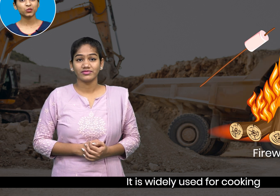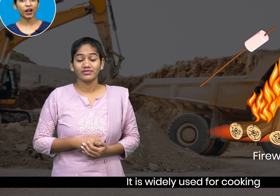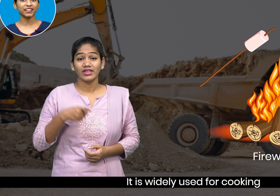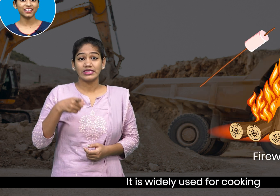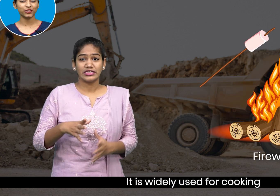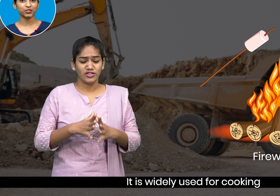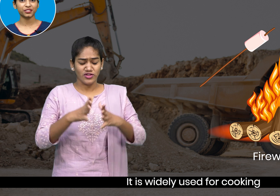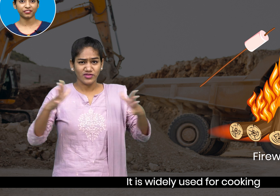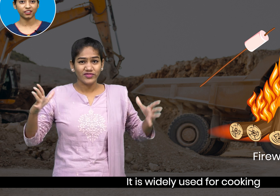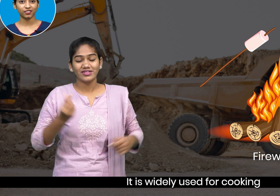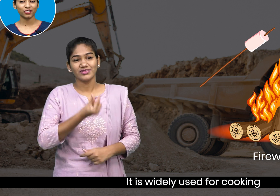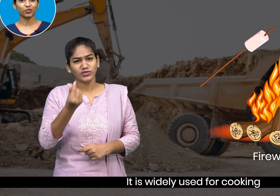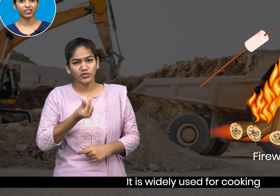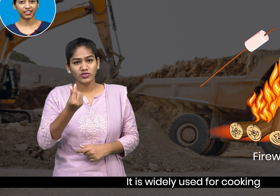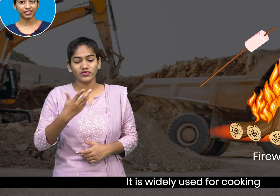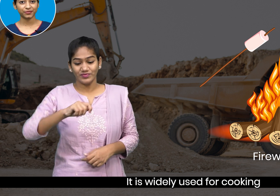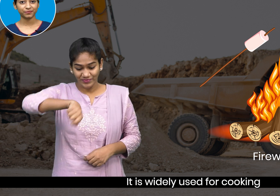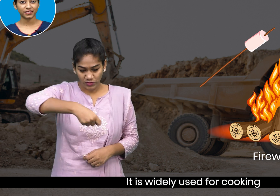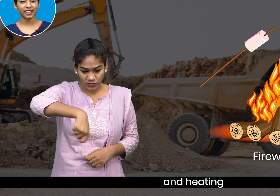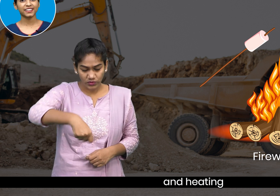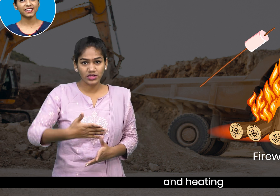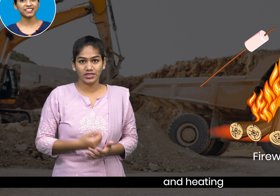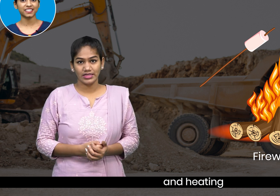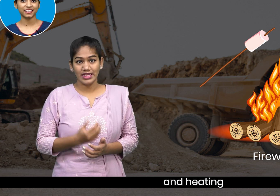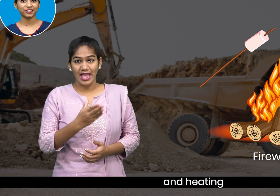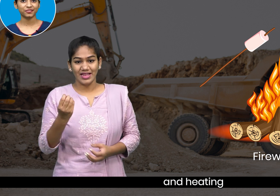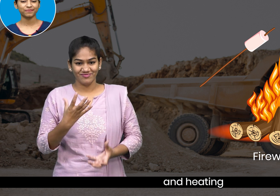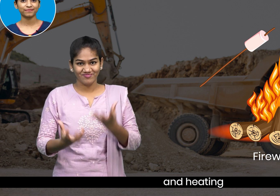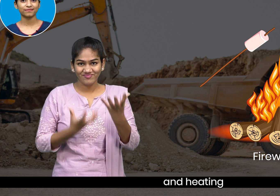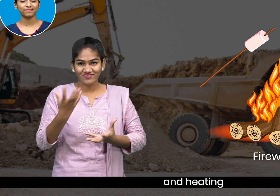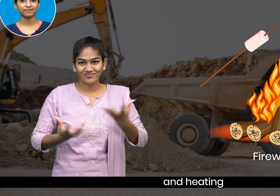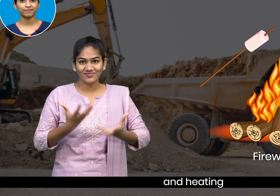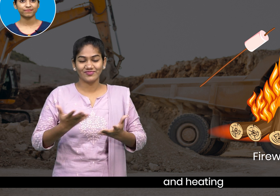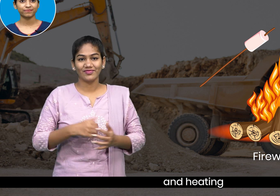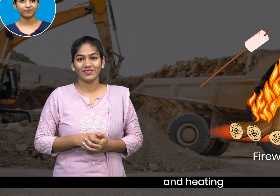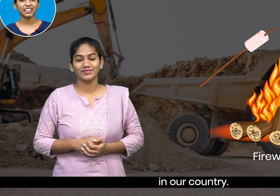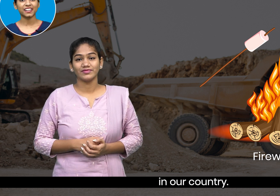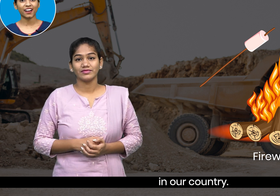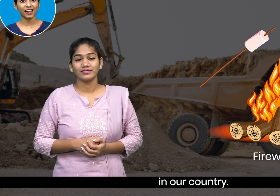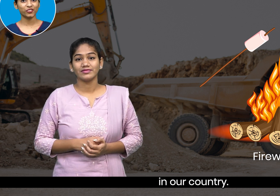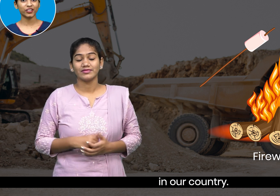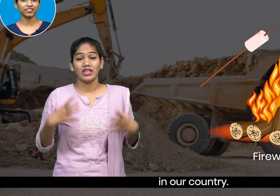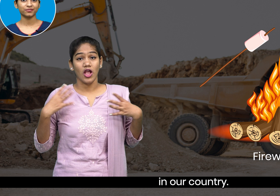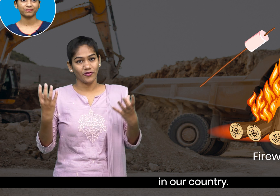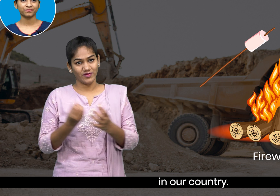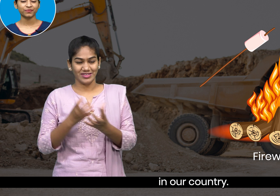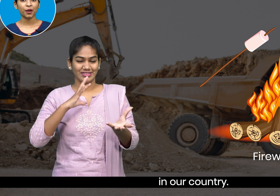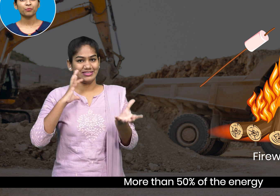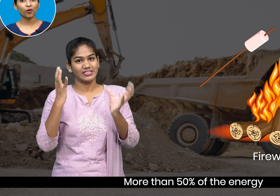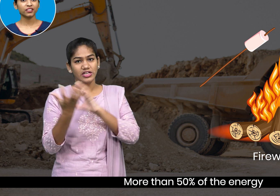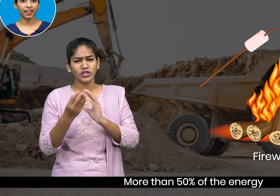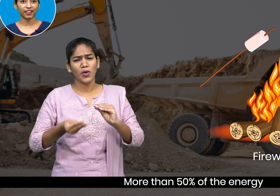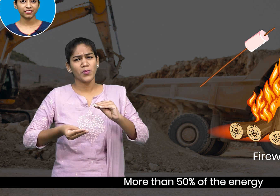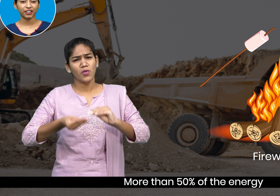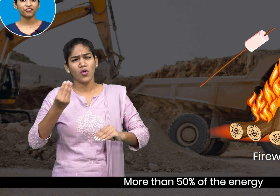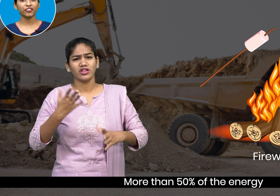It is widely used for cooking and heating. In our country,